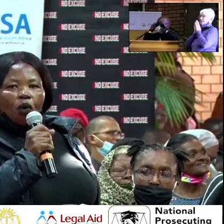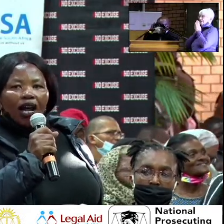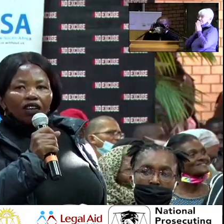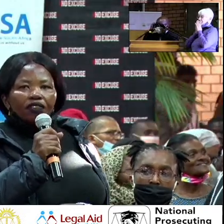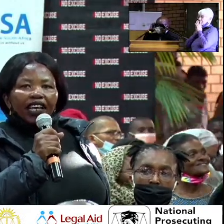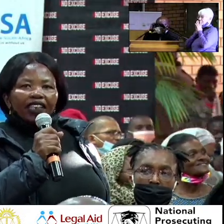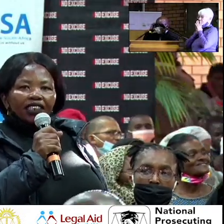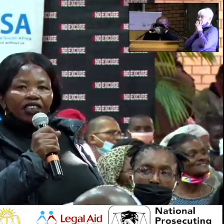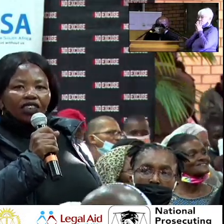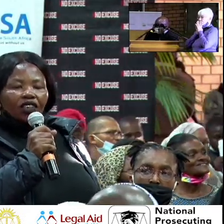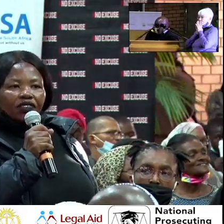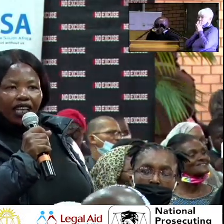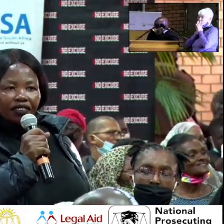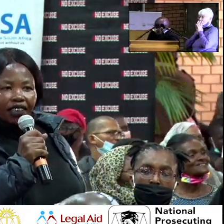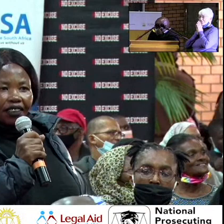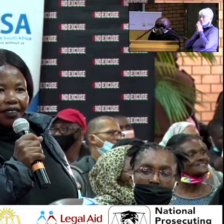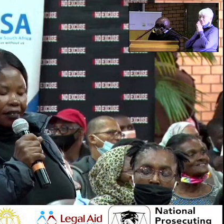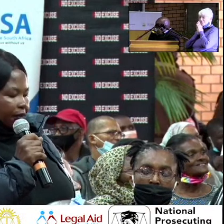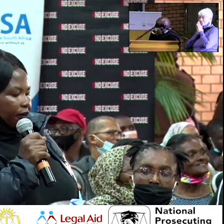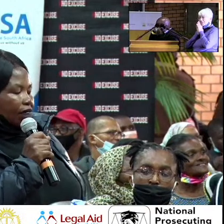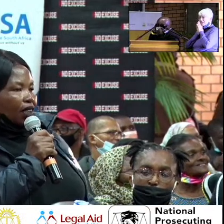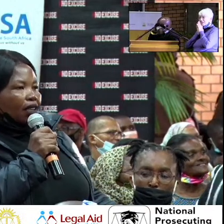I'm one of the activities of Delft.